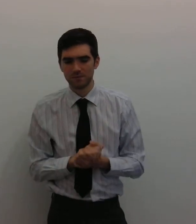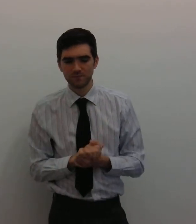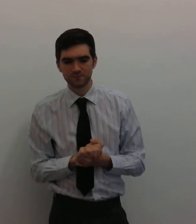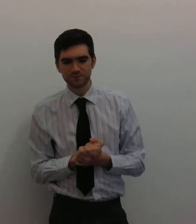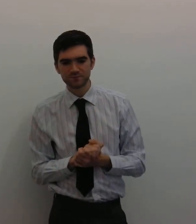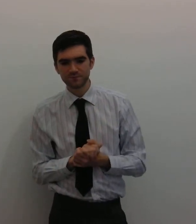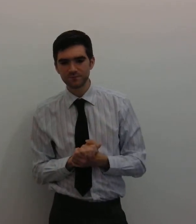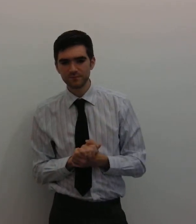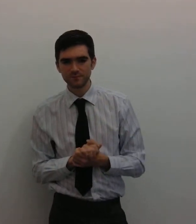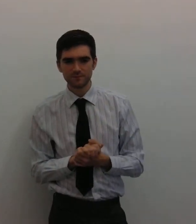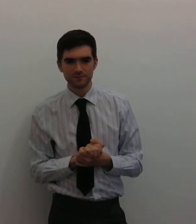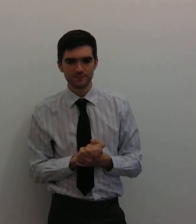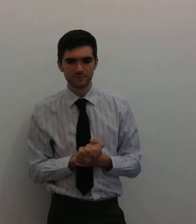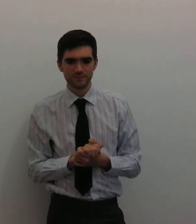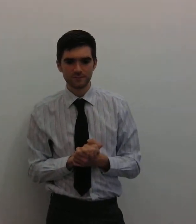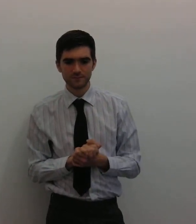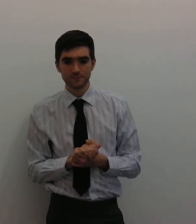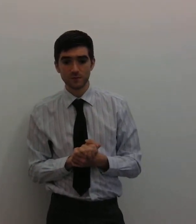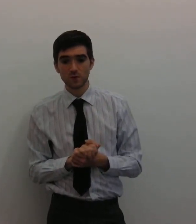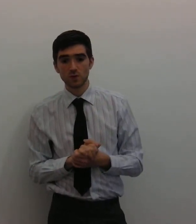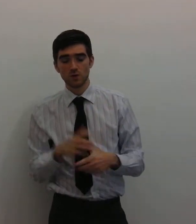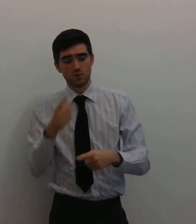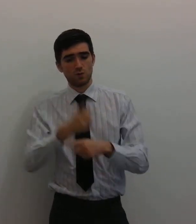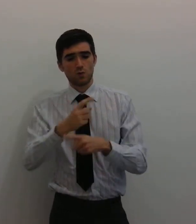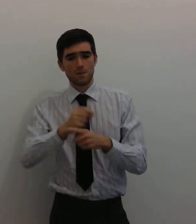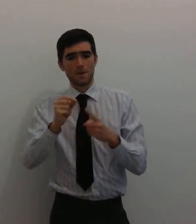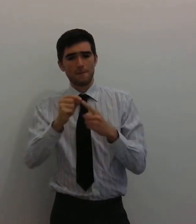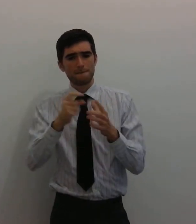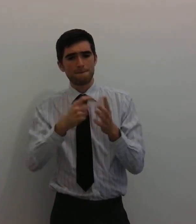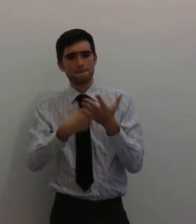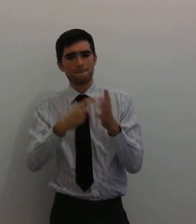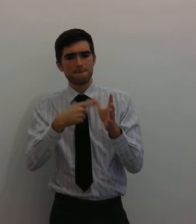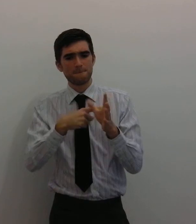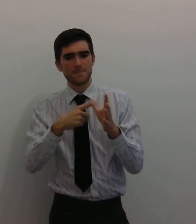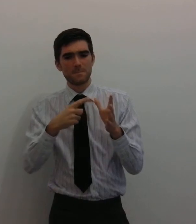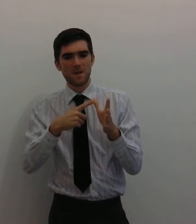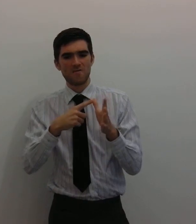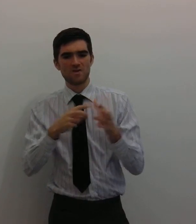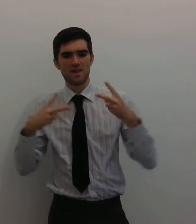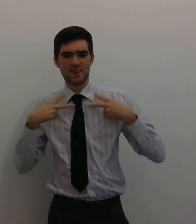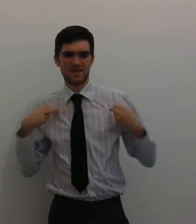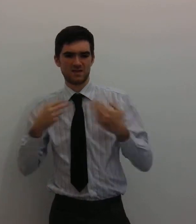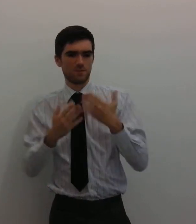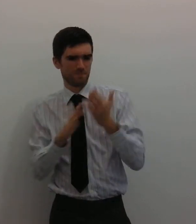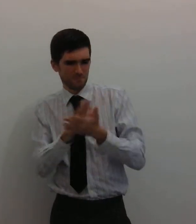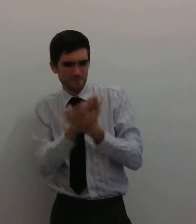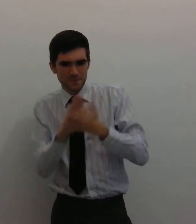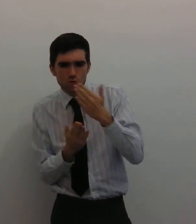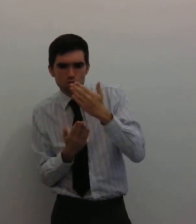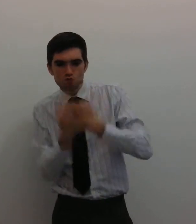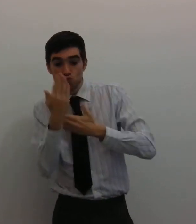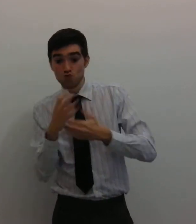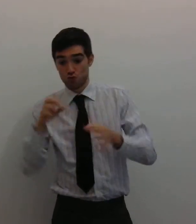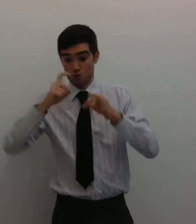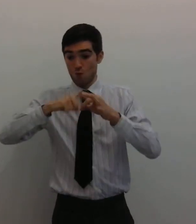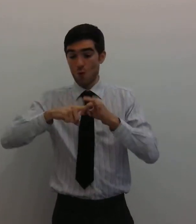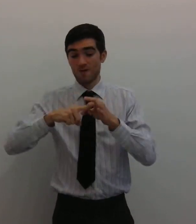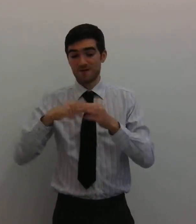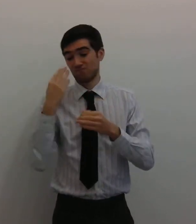With regards to the paralegals, which are newly qualified lawyers, the